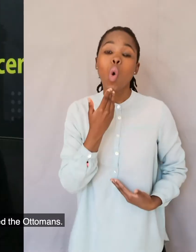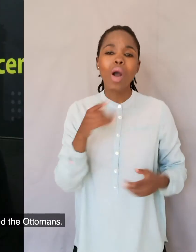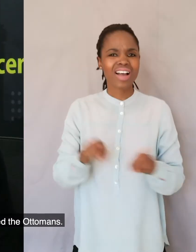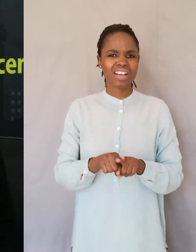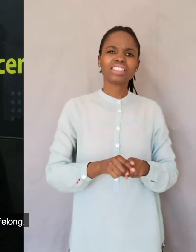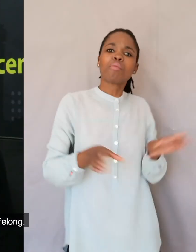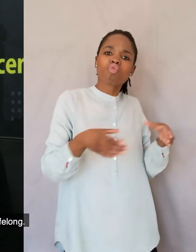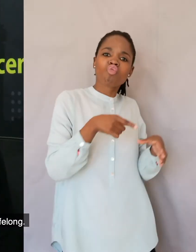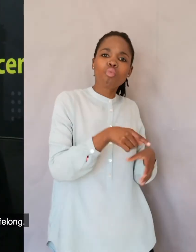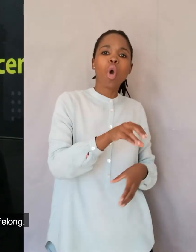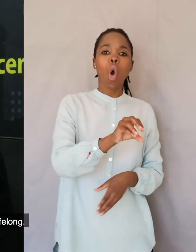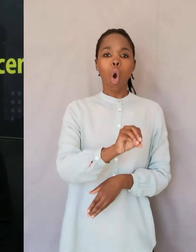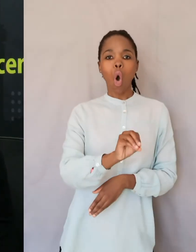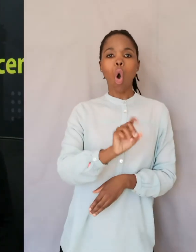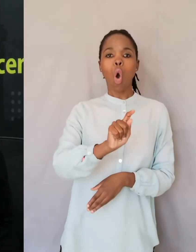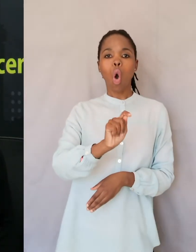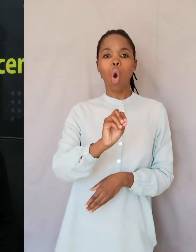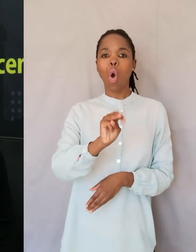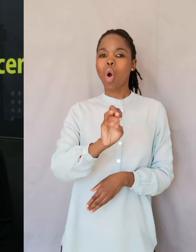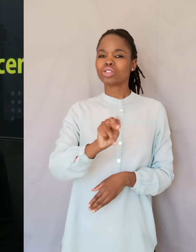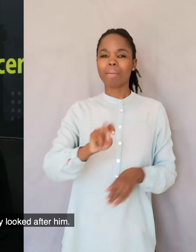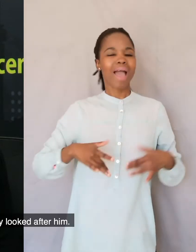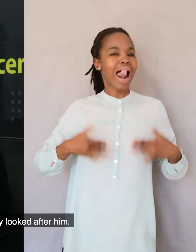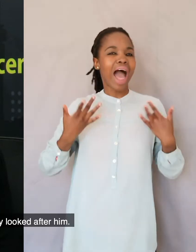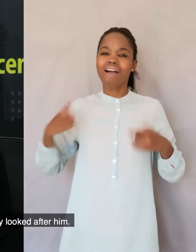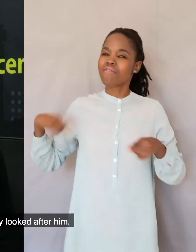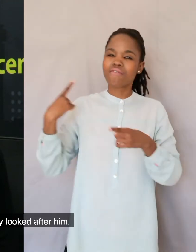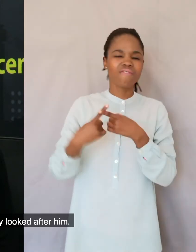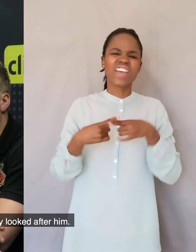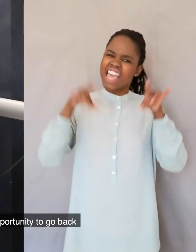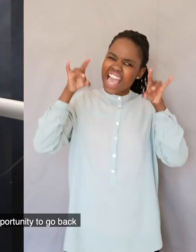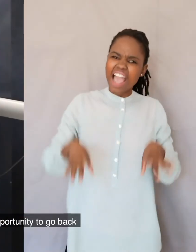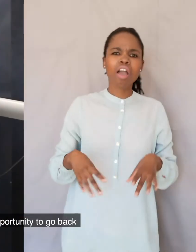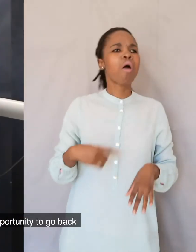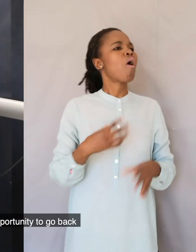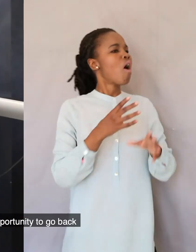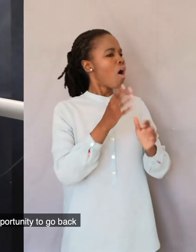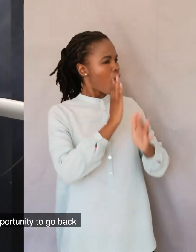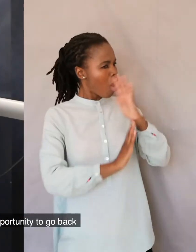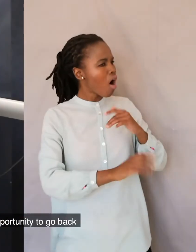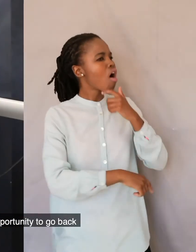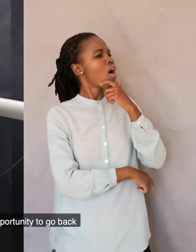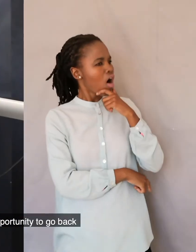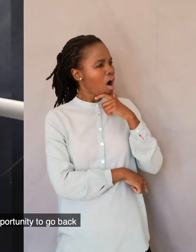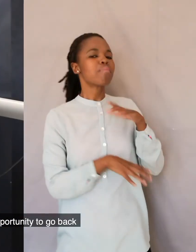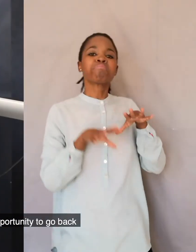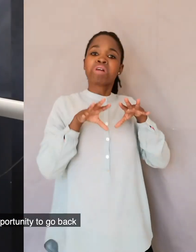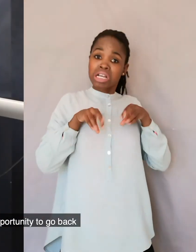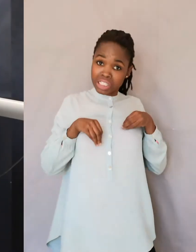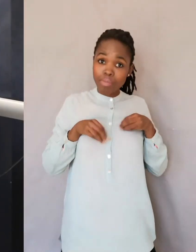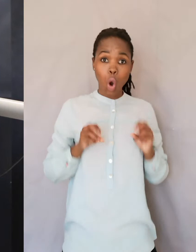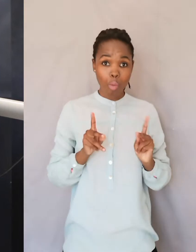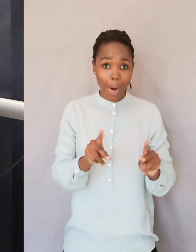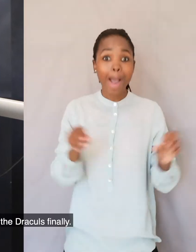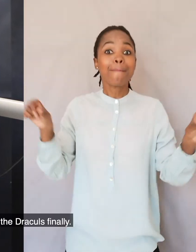hated the Ottomans. Well, he did. Lifelong. And they believed him and they looked after him. So that was where he had the opportunity to go